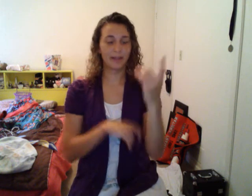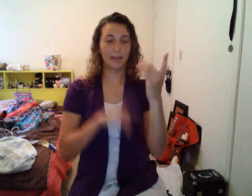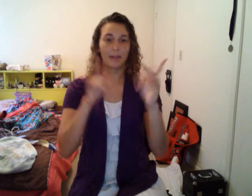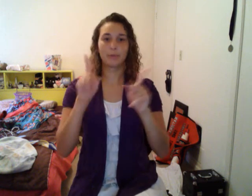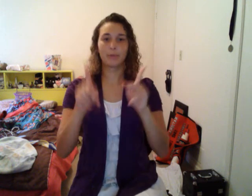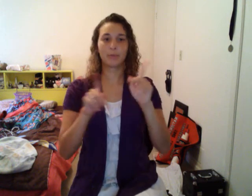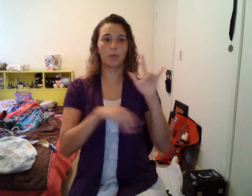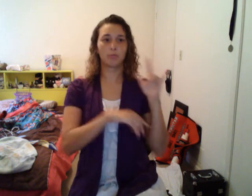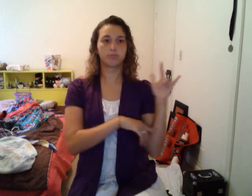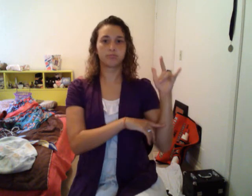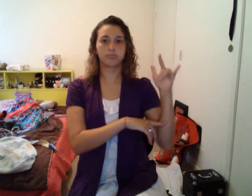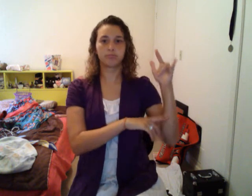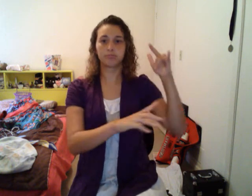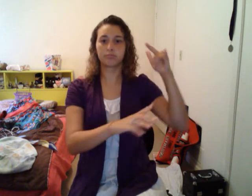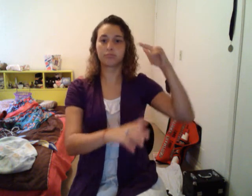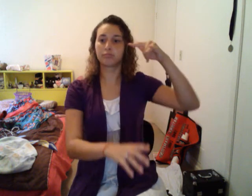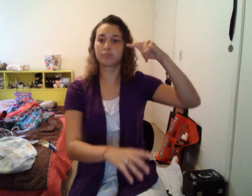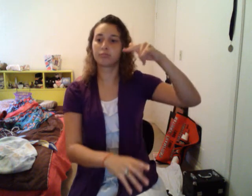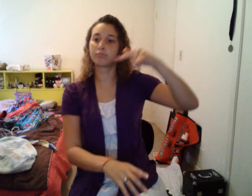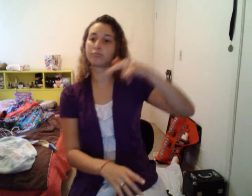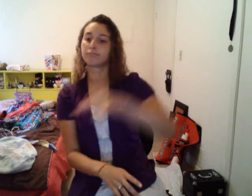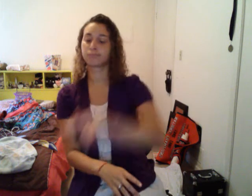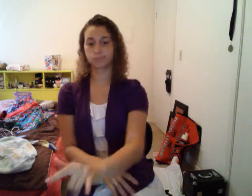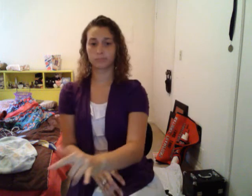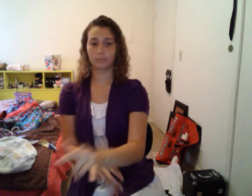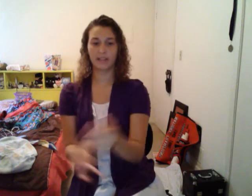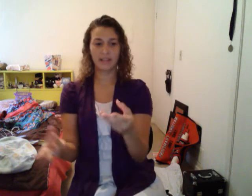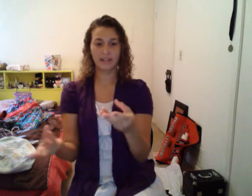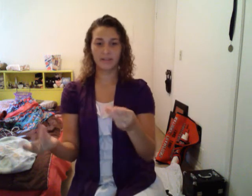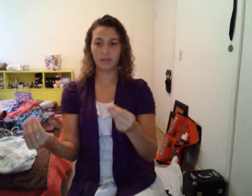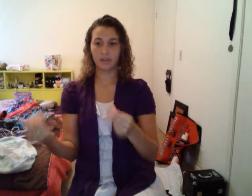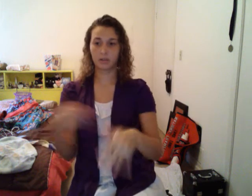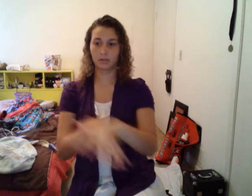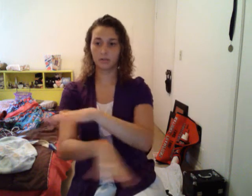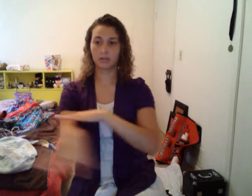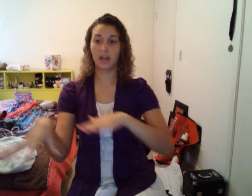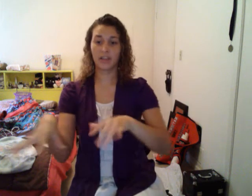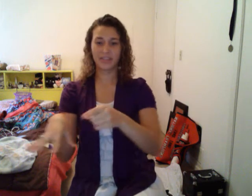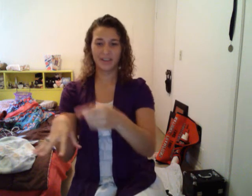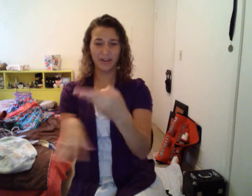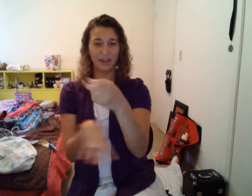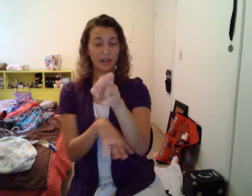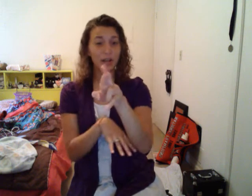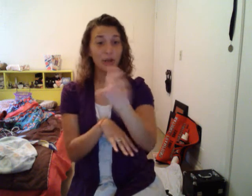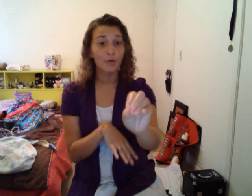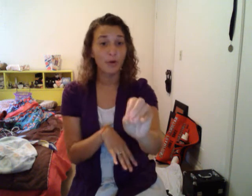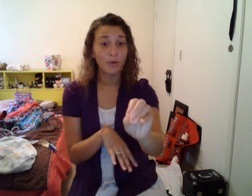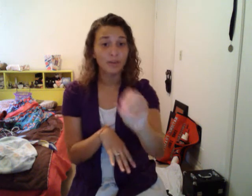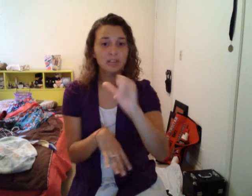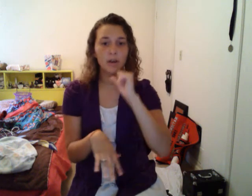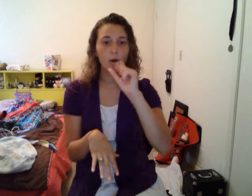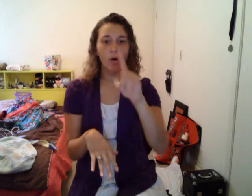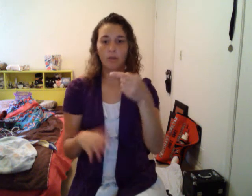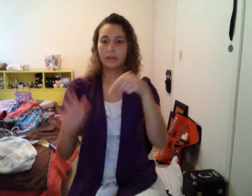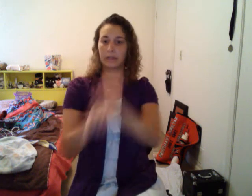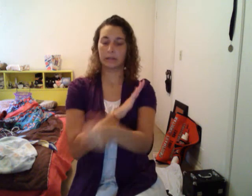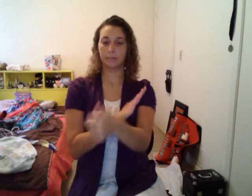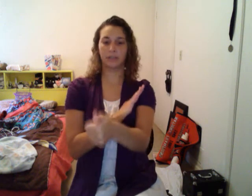the Pennsylvania field as heroes because they chose to kill the people in the plane and not kill more people in big